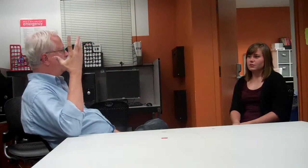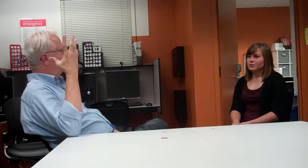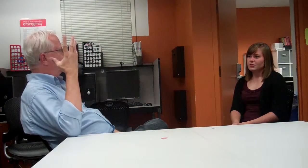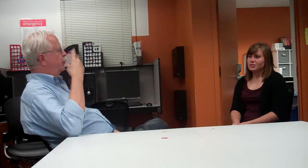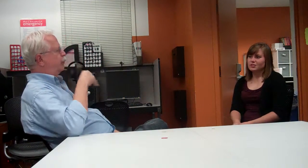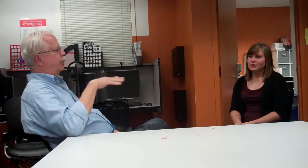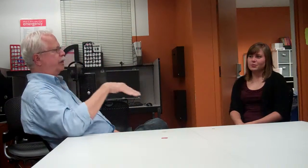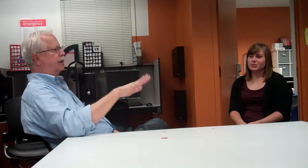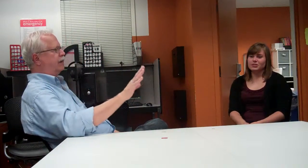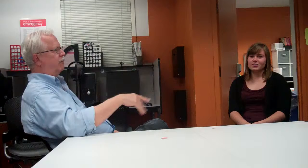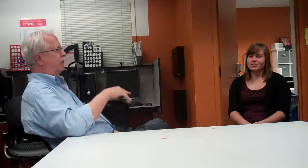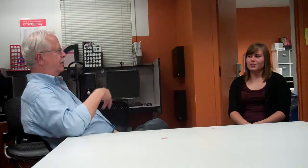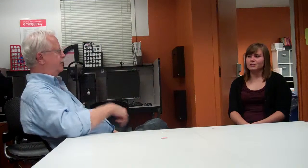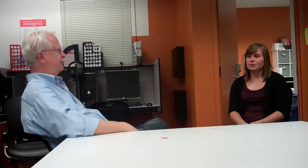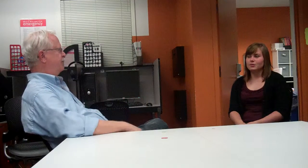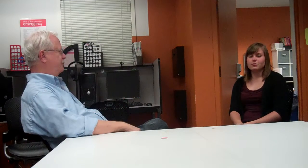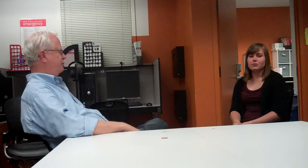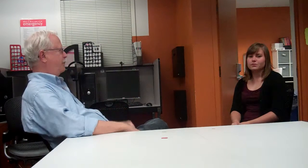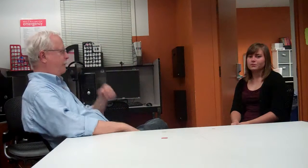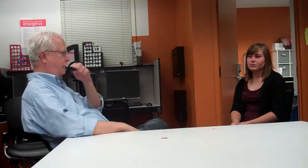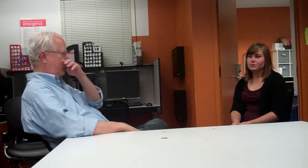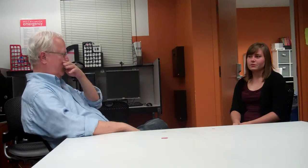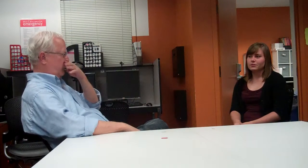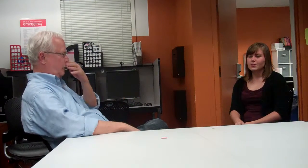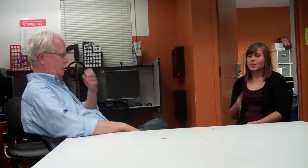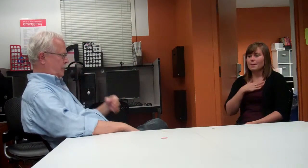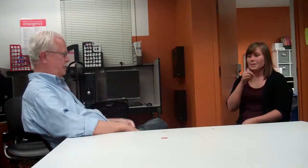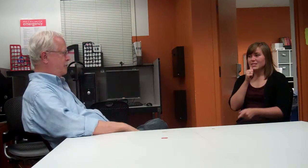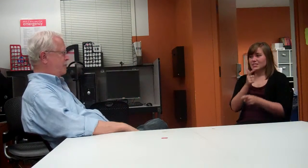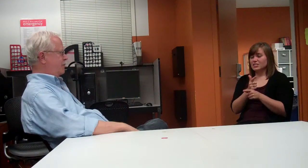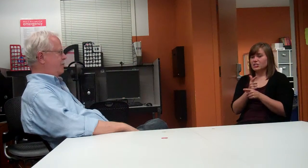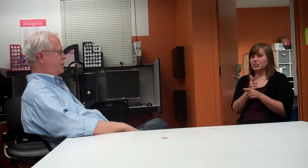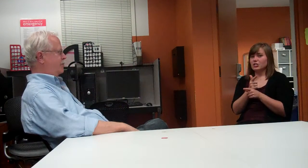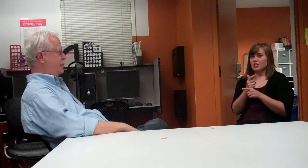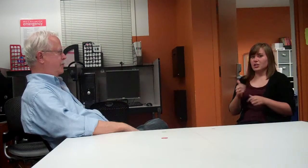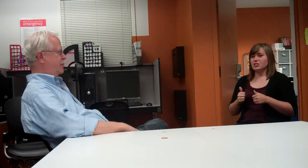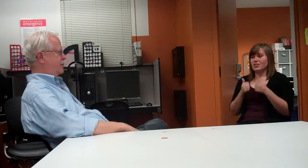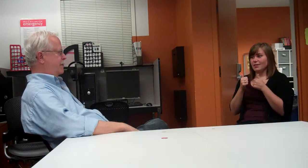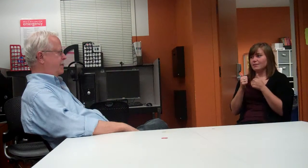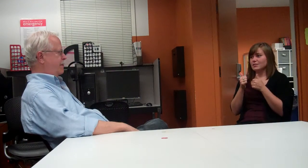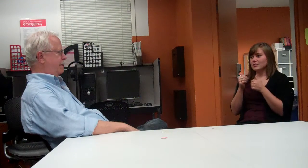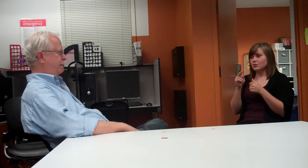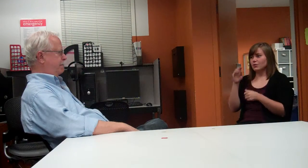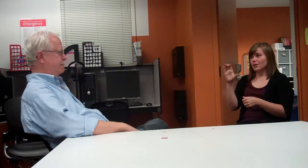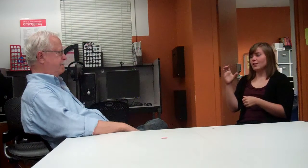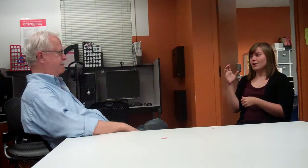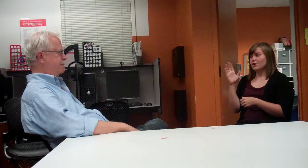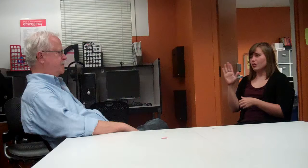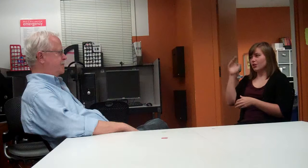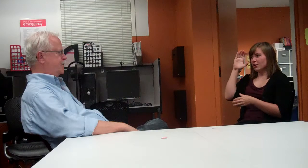It's just, the beaches there are absolutely beautiful. Yeah, my sister, when she lived there with her family, her husband was in the Marines, and